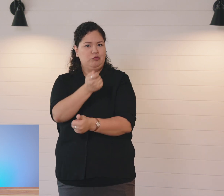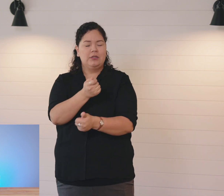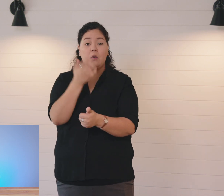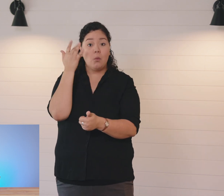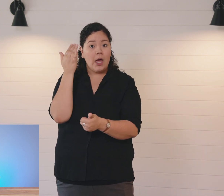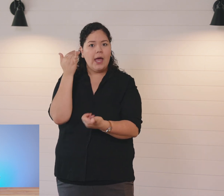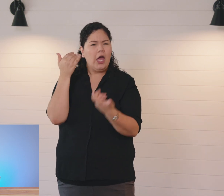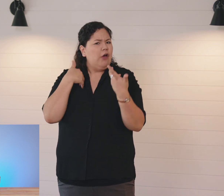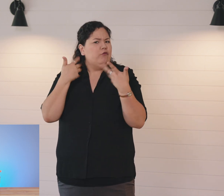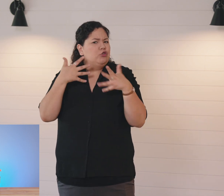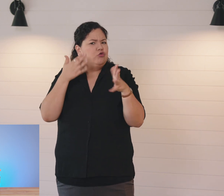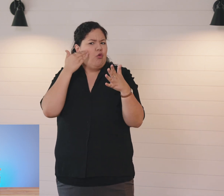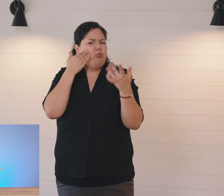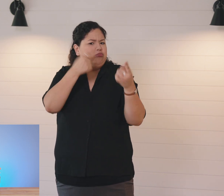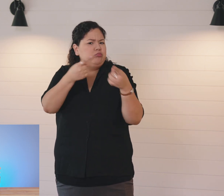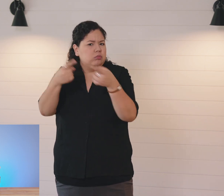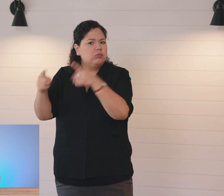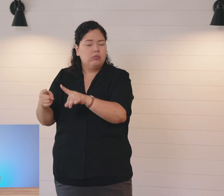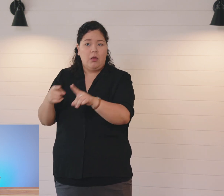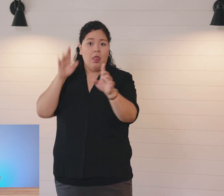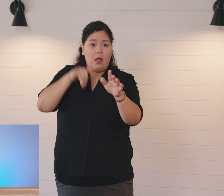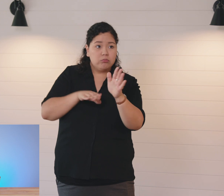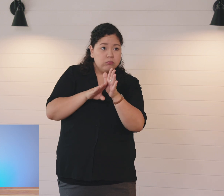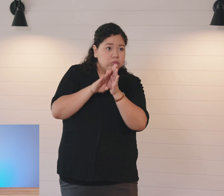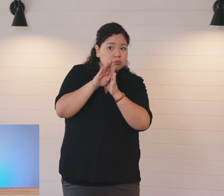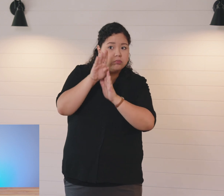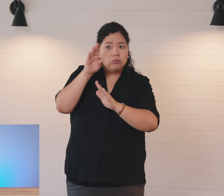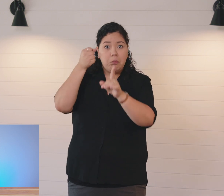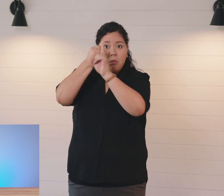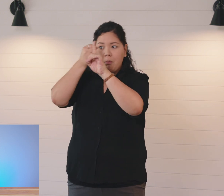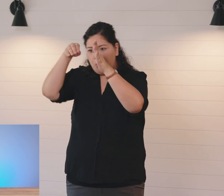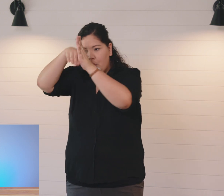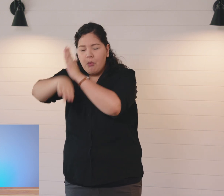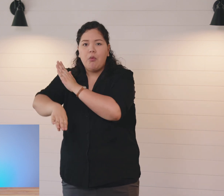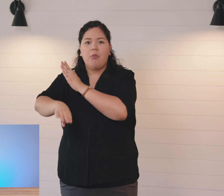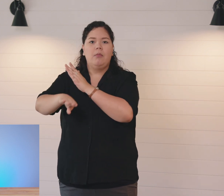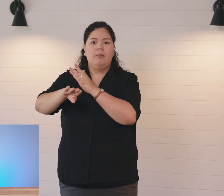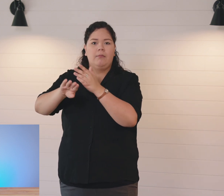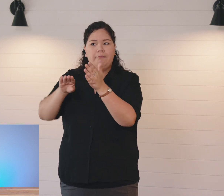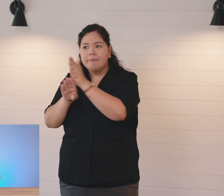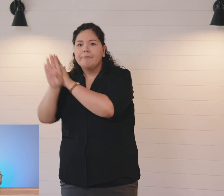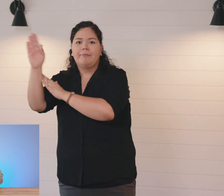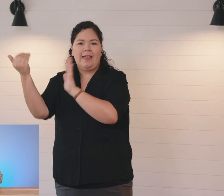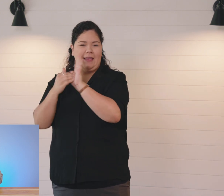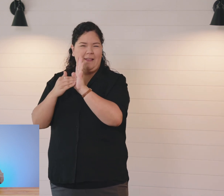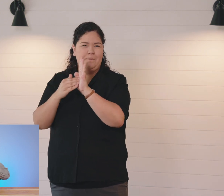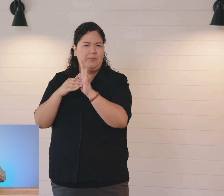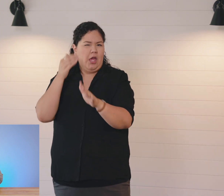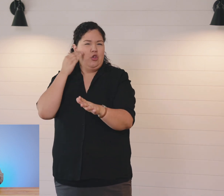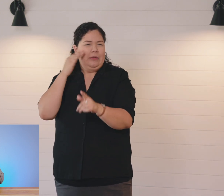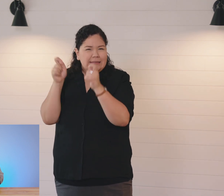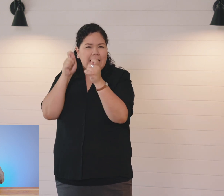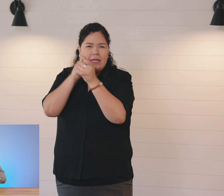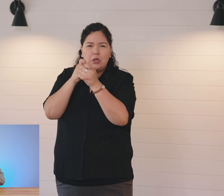know when everything's going to be going bad in the story, and when the turn comes. And by the turn, I mean